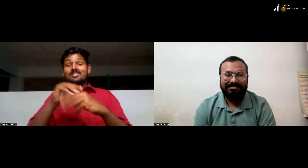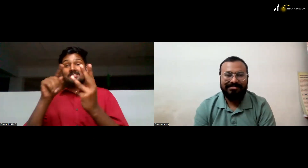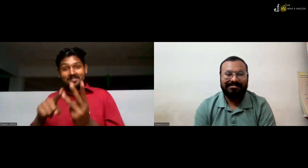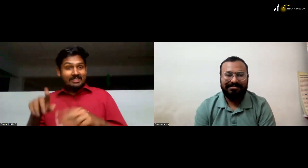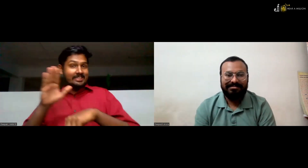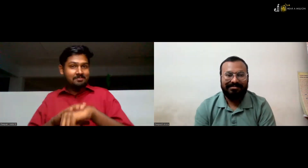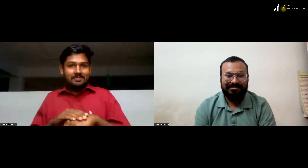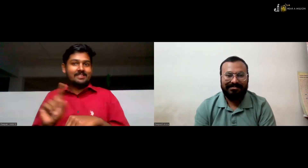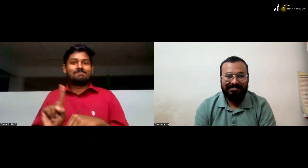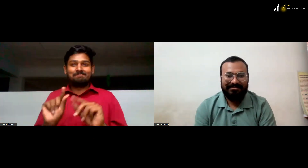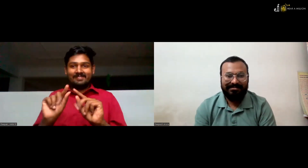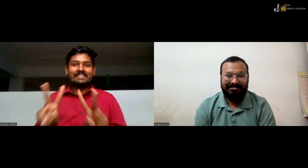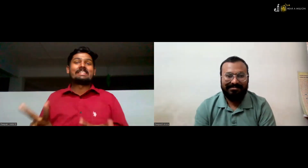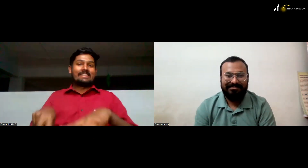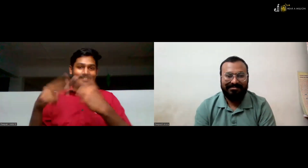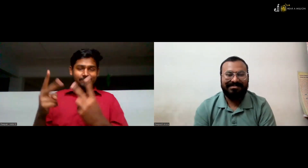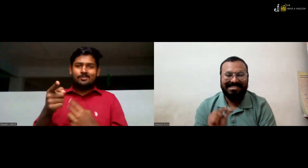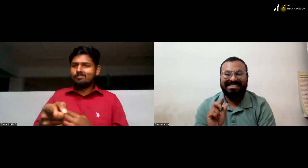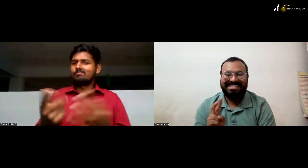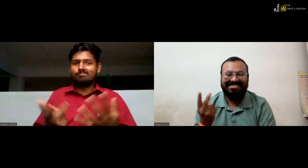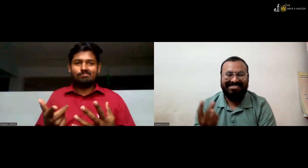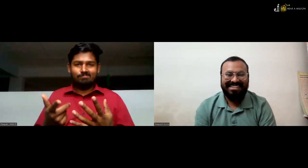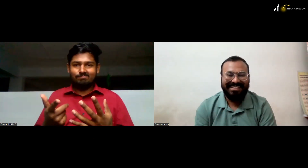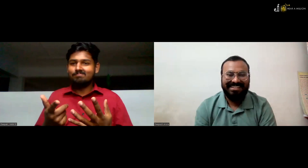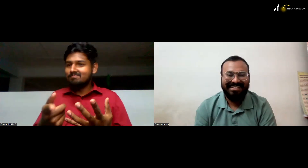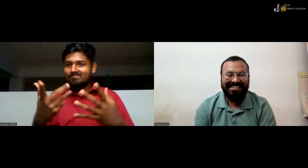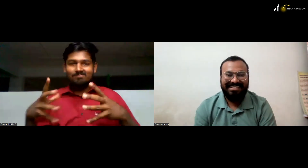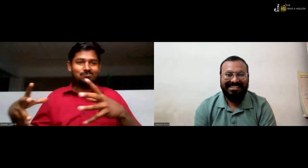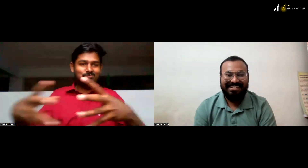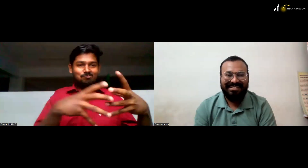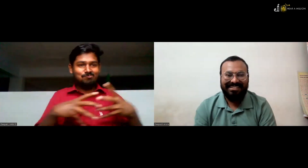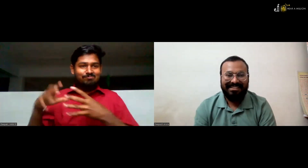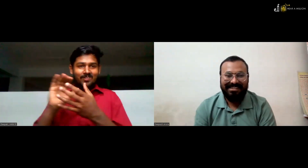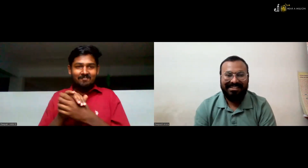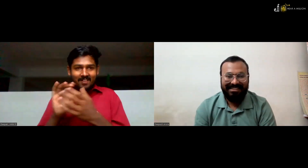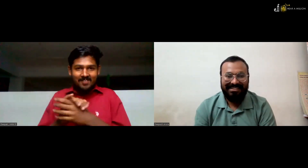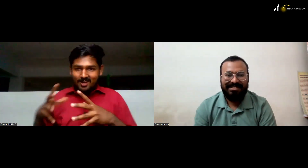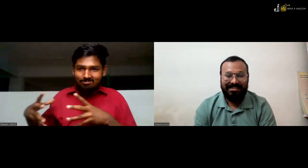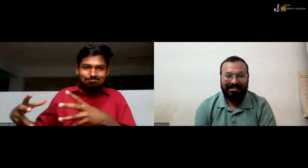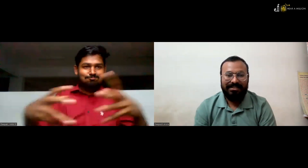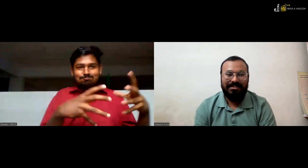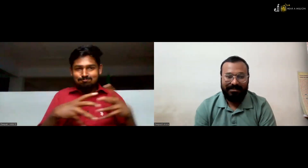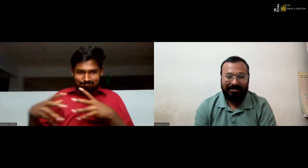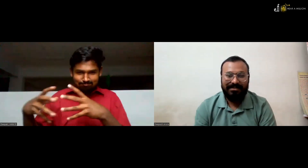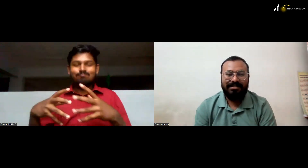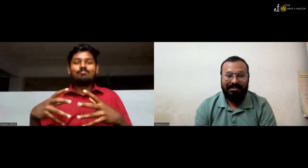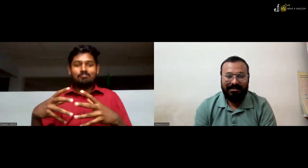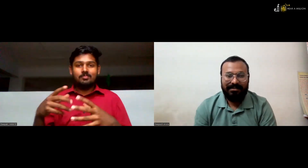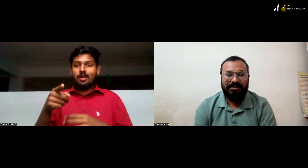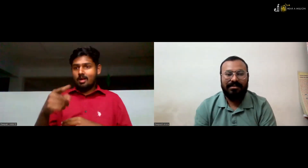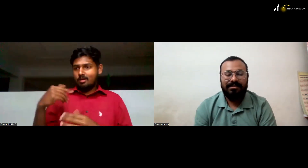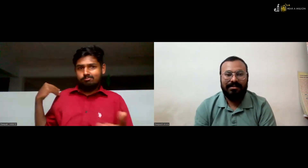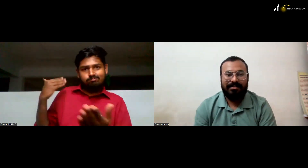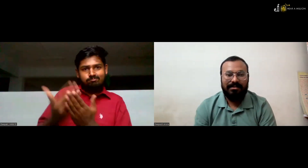we had Karuna Jaishankar ji's experience with us. So now we wanted to know from you, Deepesh.